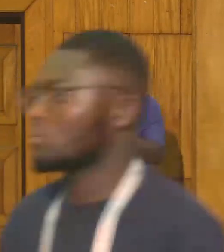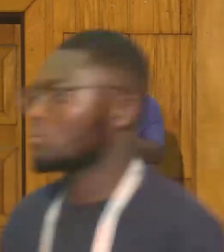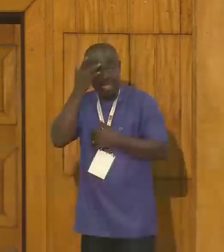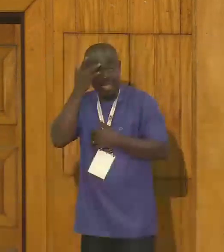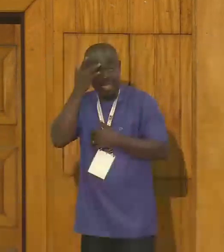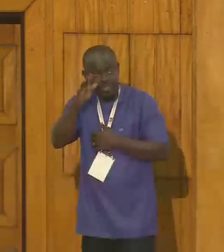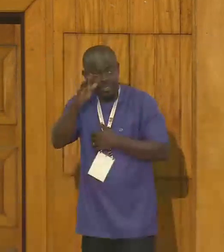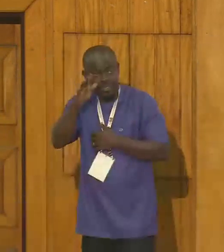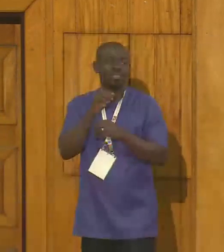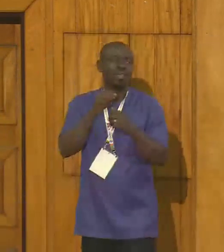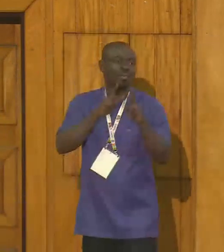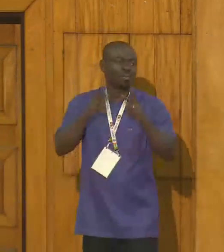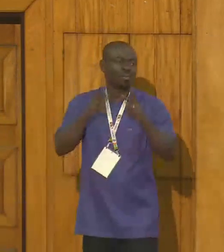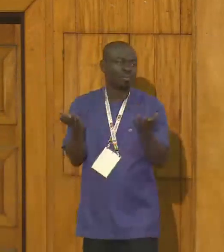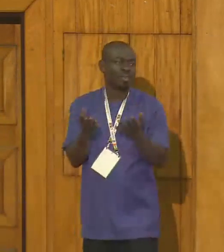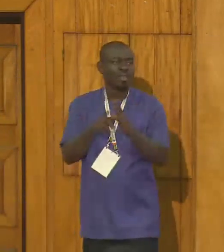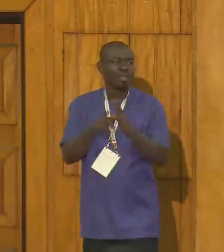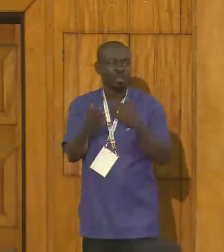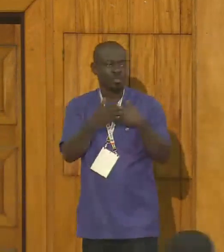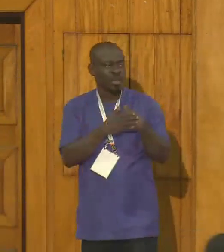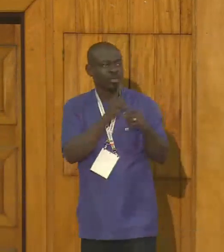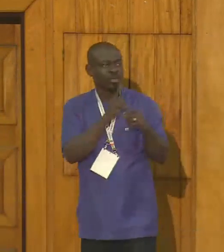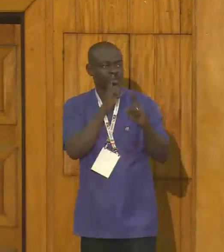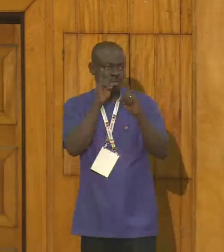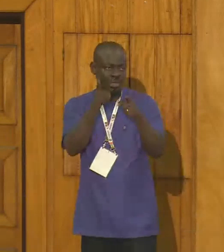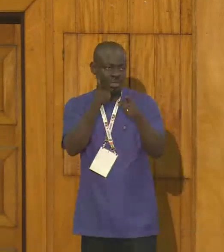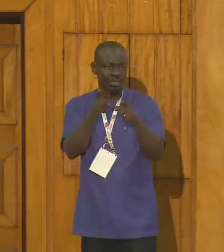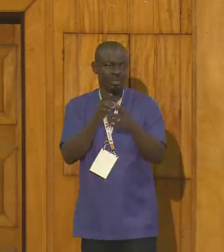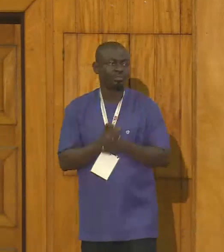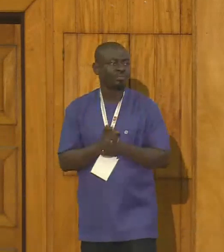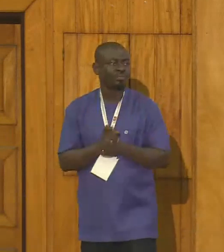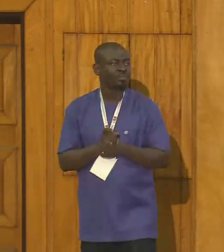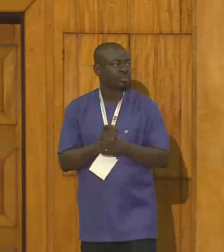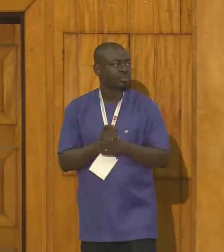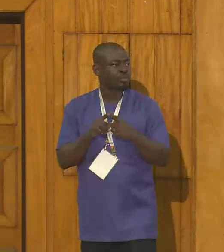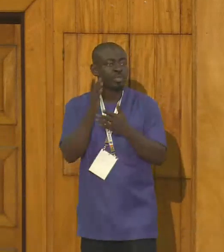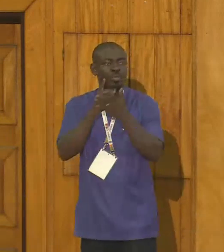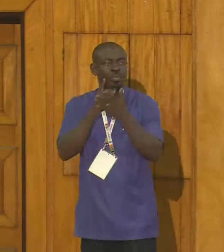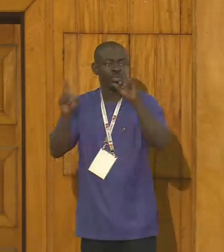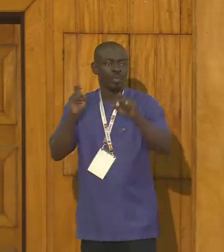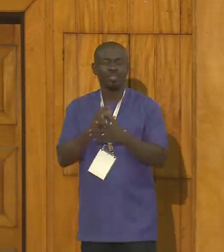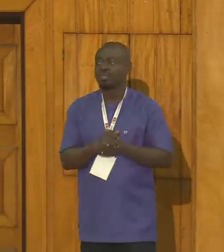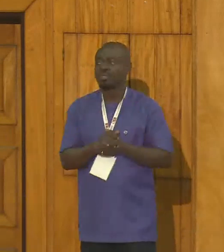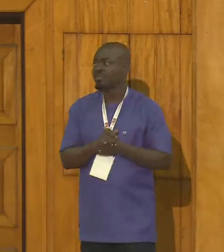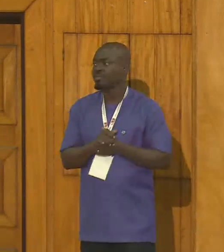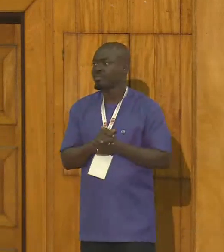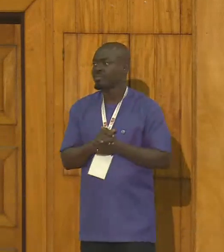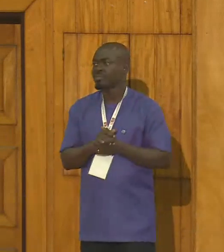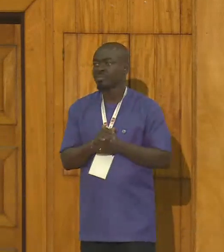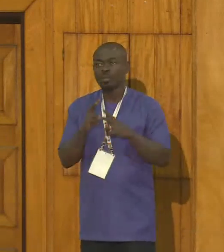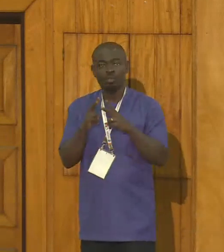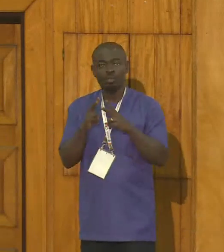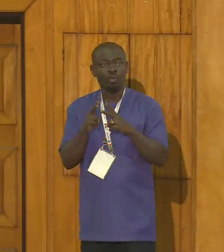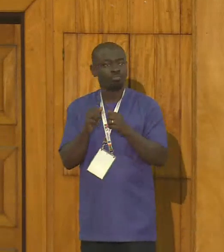at which point we will then return to the speakers to respond, if they may, to some of the questions raised. So without